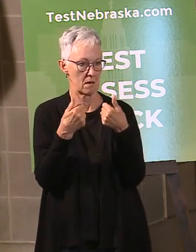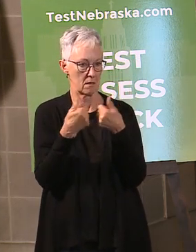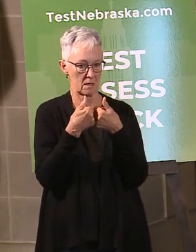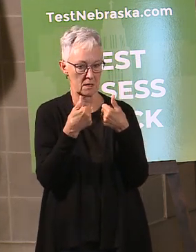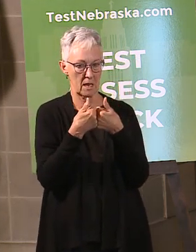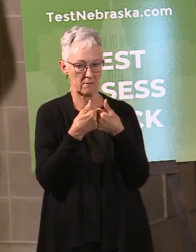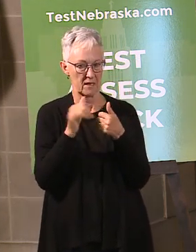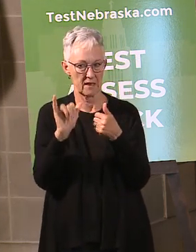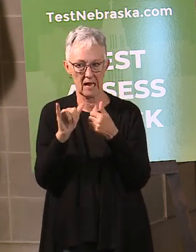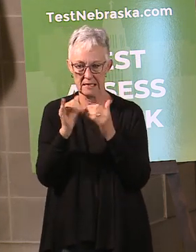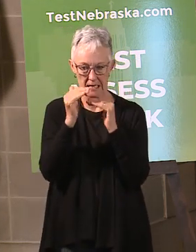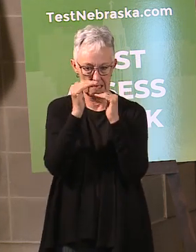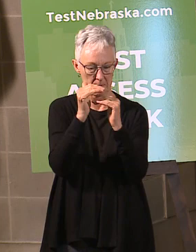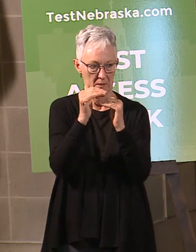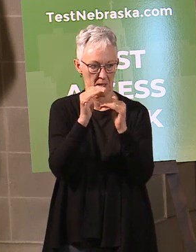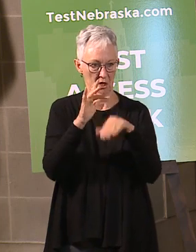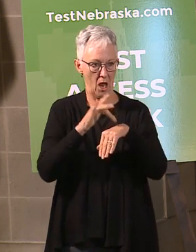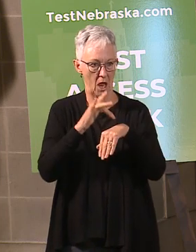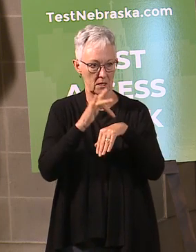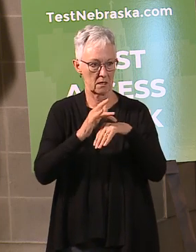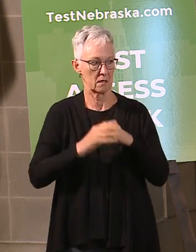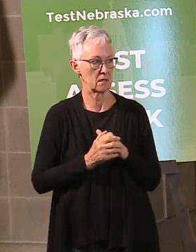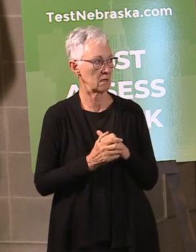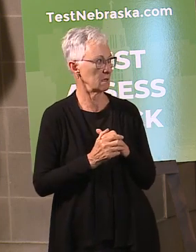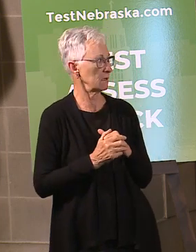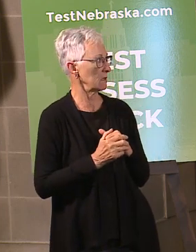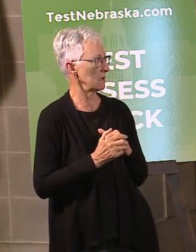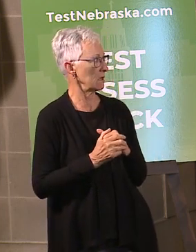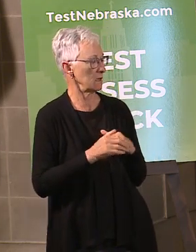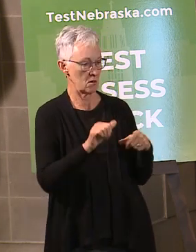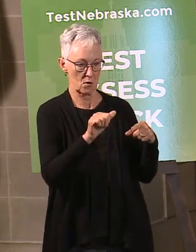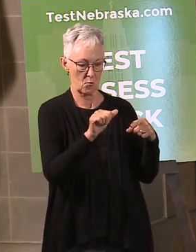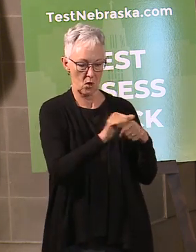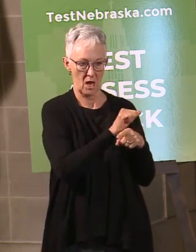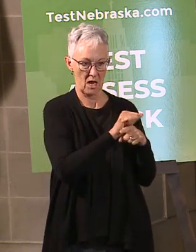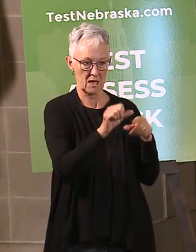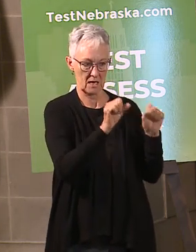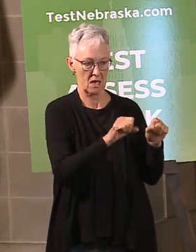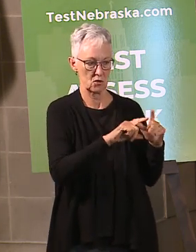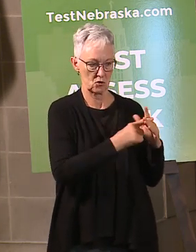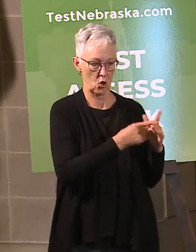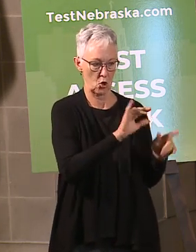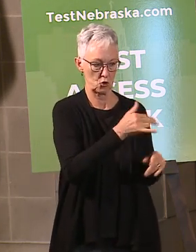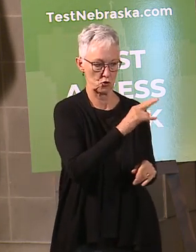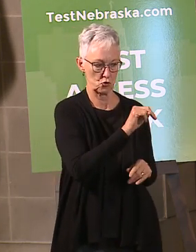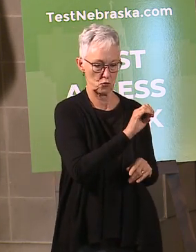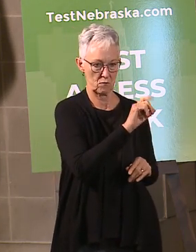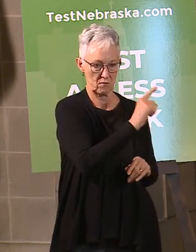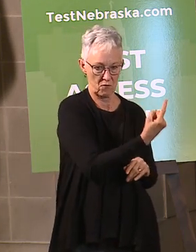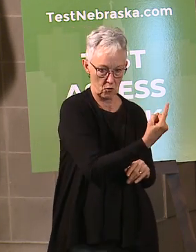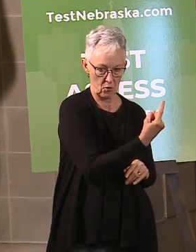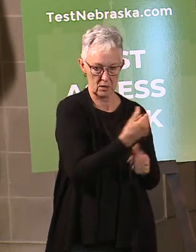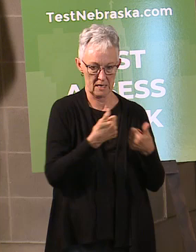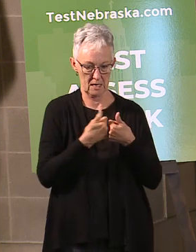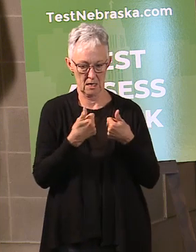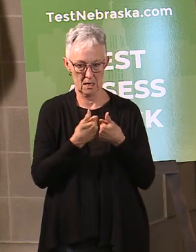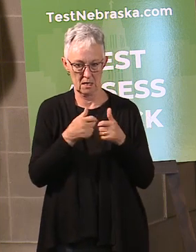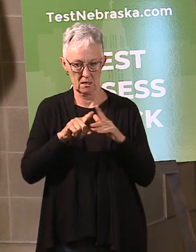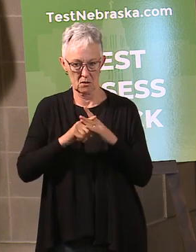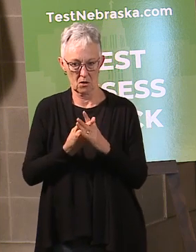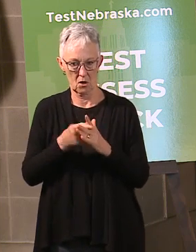part of those limited contact sports. So again, the idea is practice can start June 1st for those sports. Games can start June